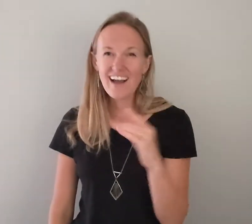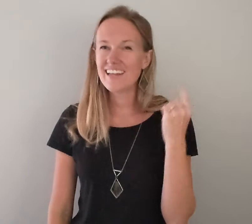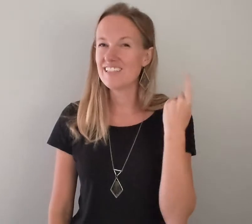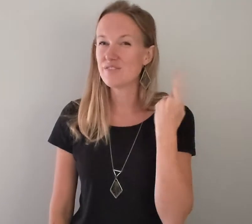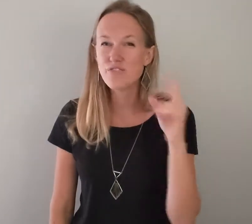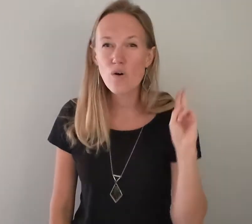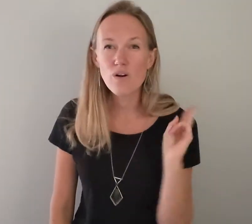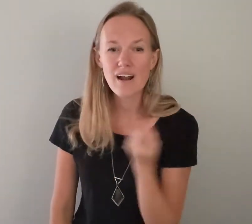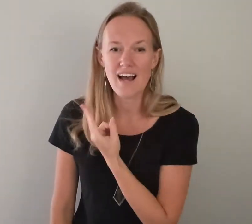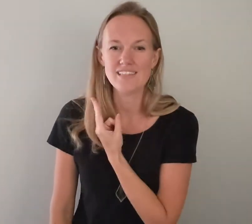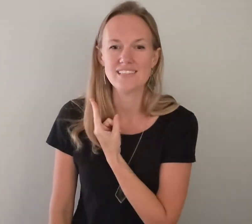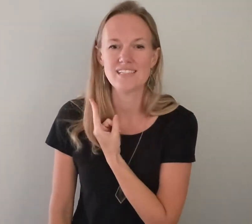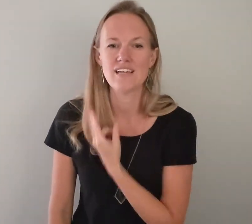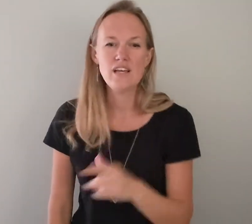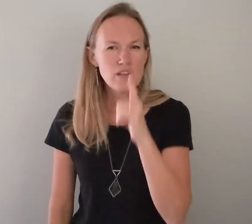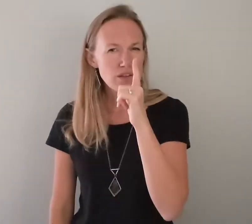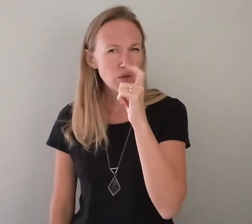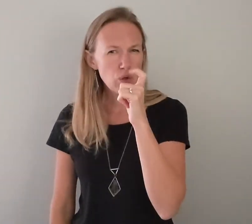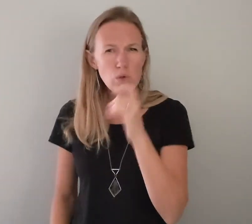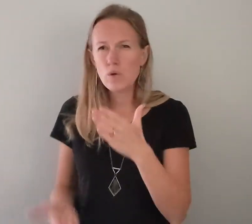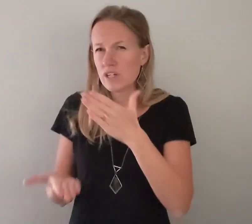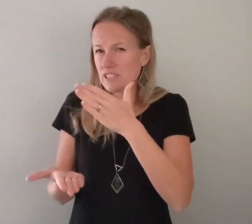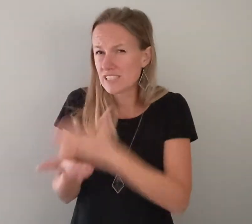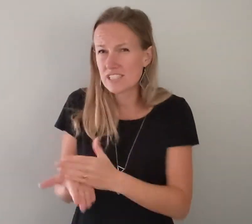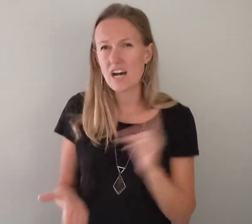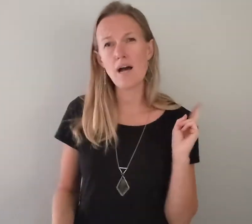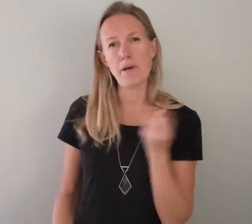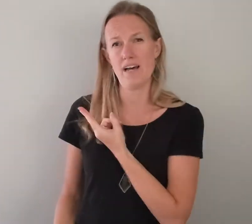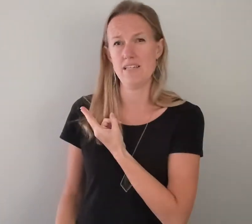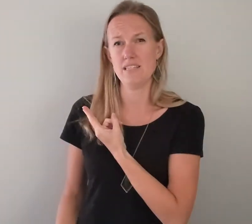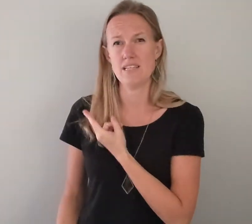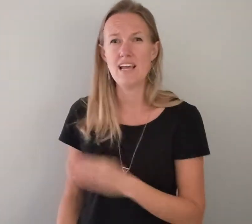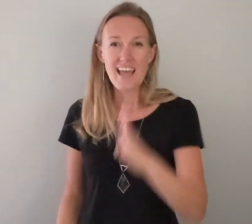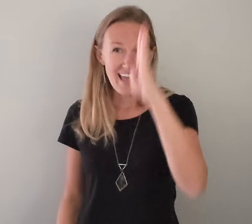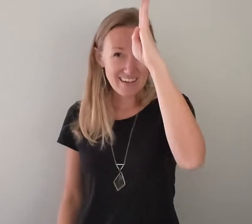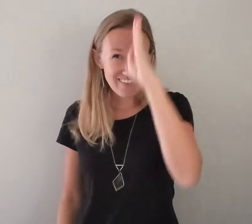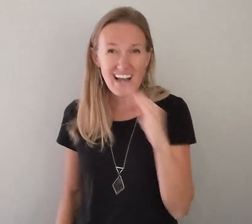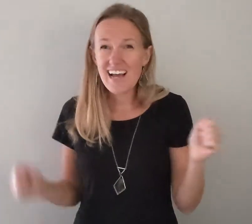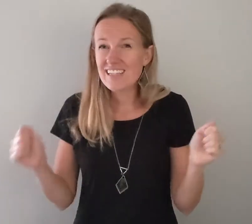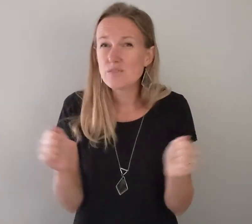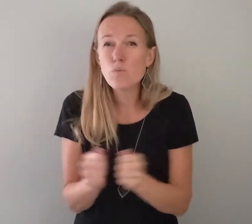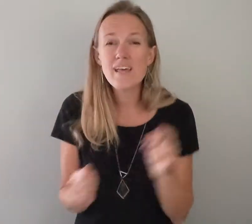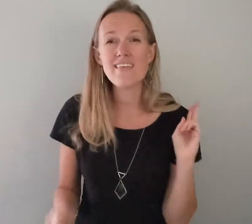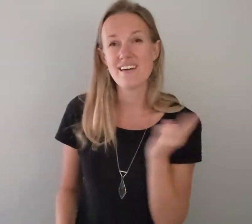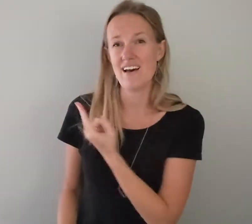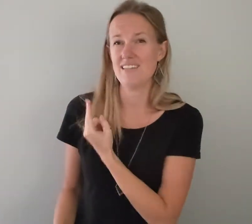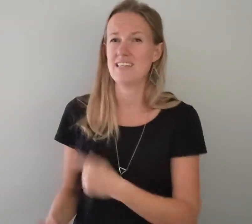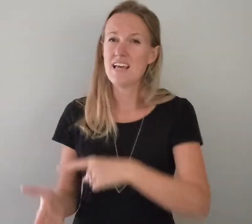God is for us, then who could stop us? And if God is with us,